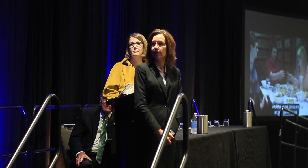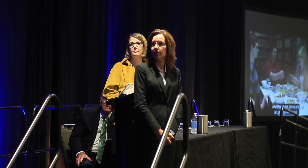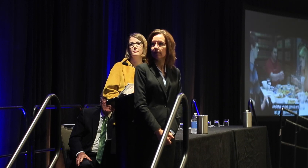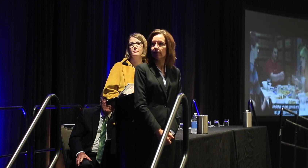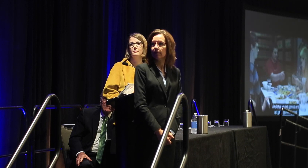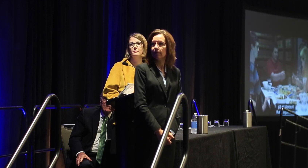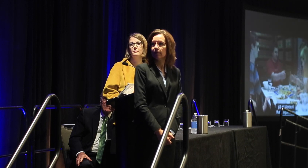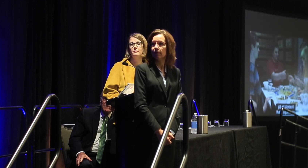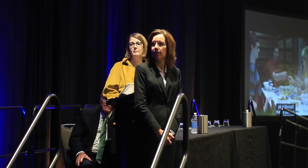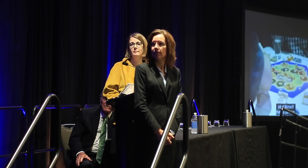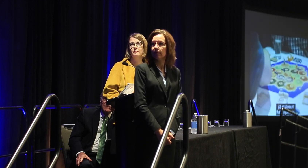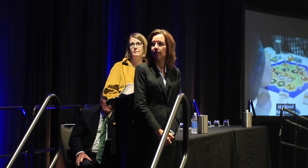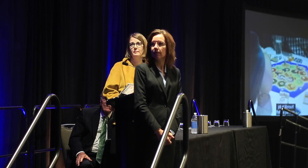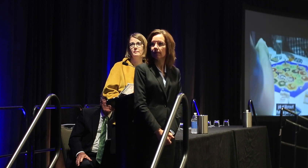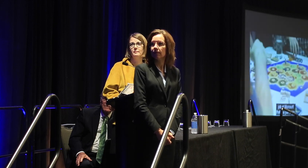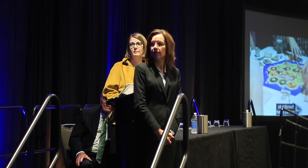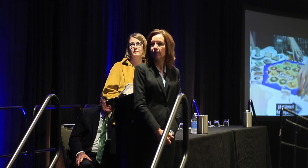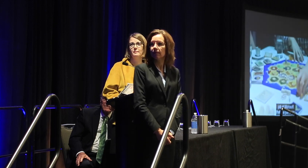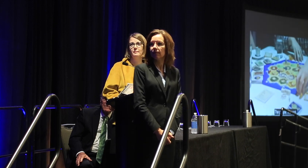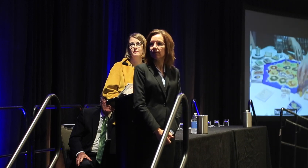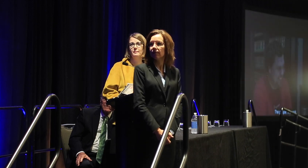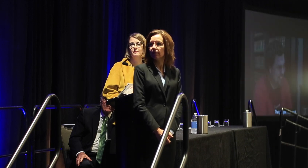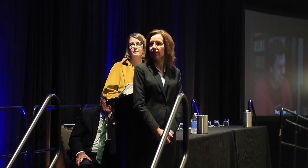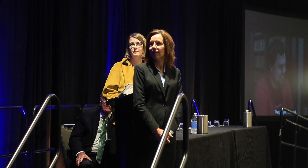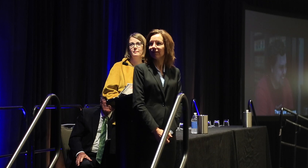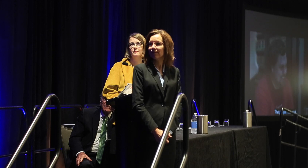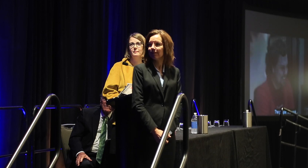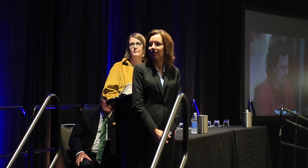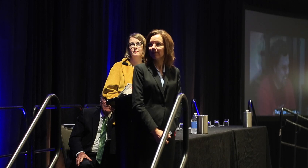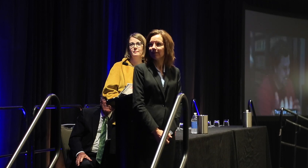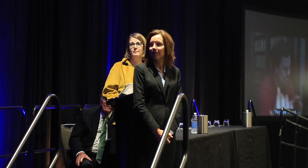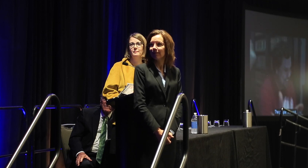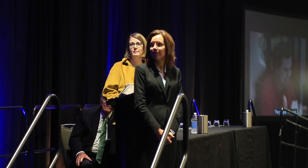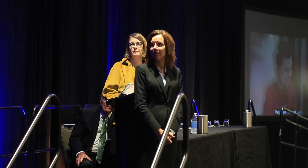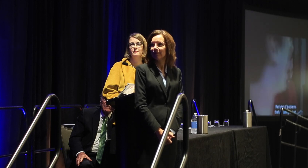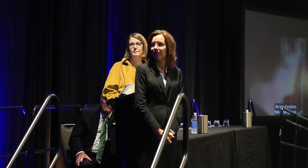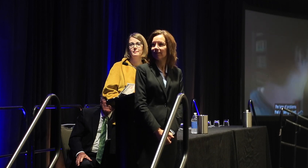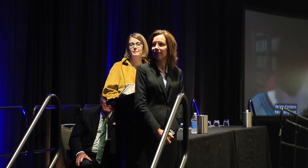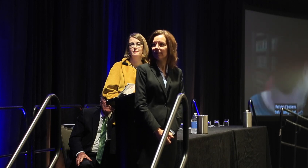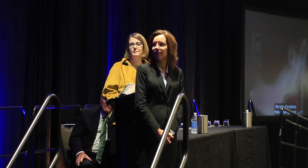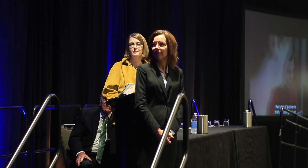up getting a really cool job at Microsoft that you just enjoy. The people, the work, the type of problems that are being